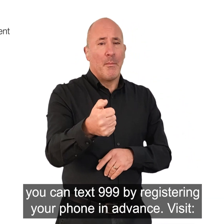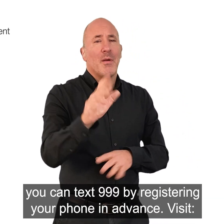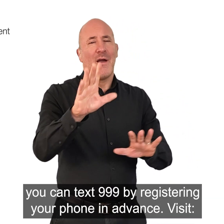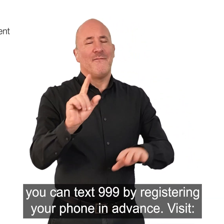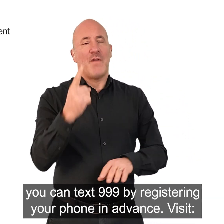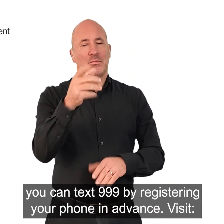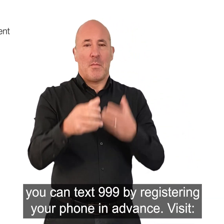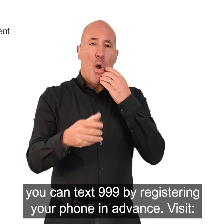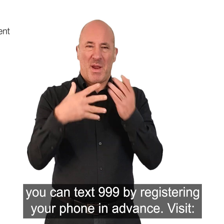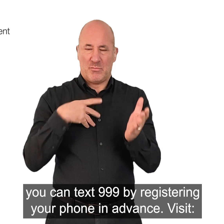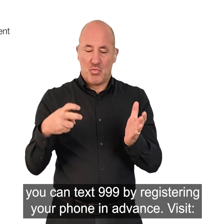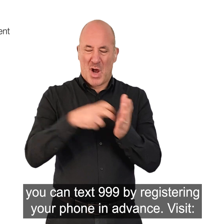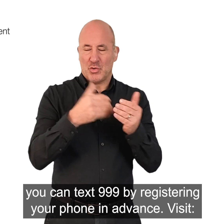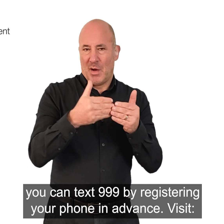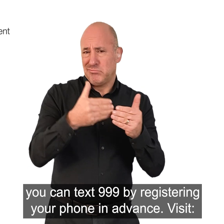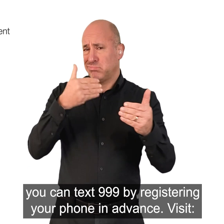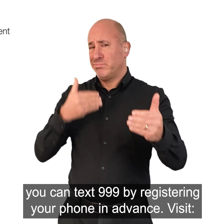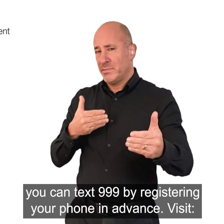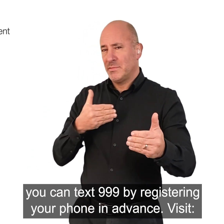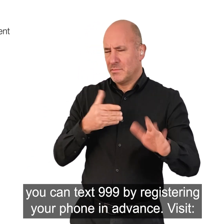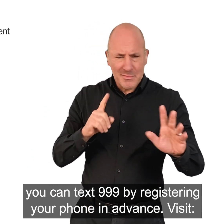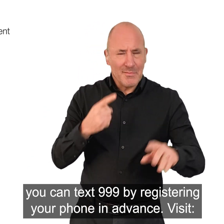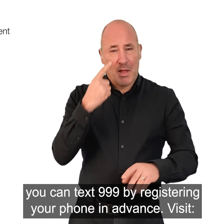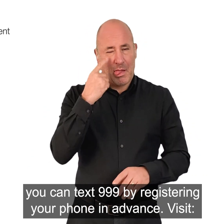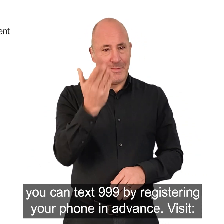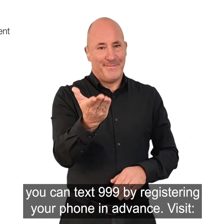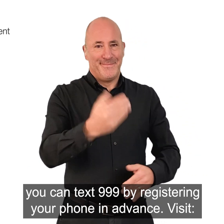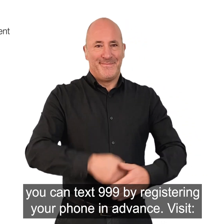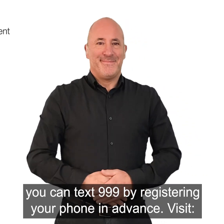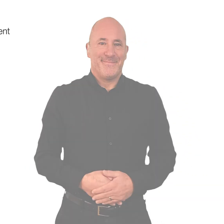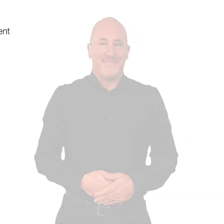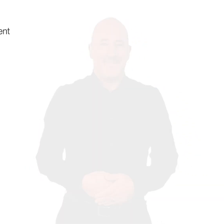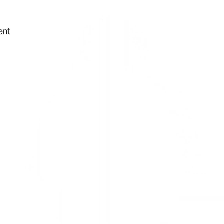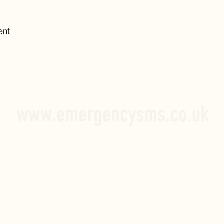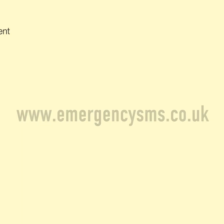by registering your phone in advance. Visit